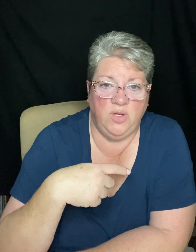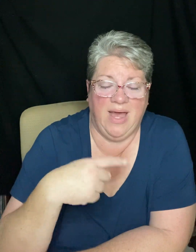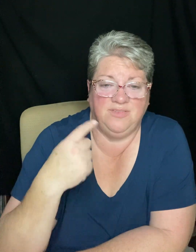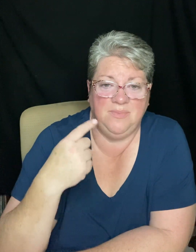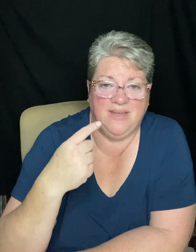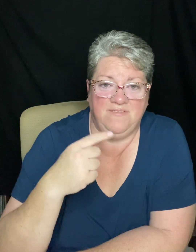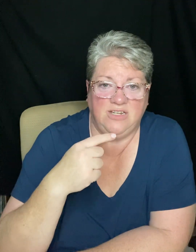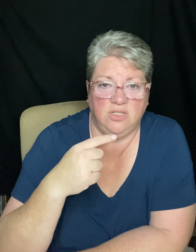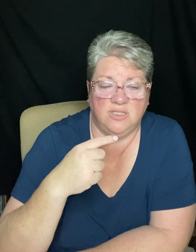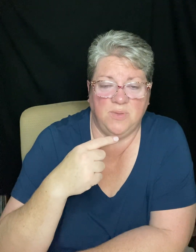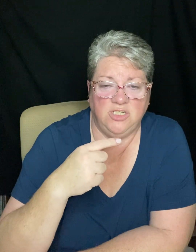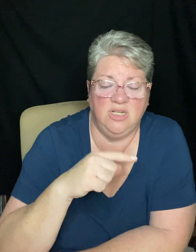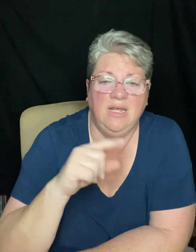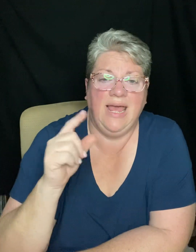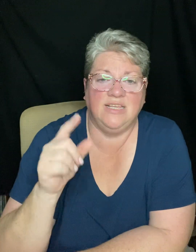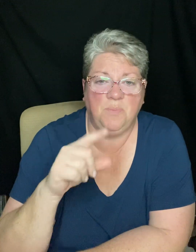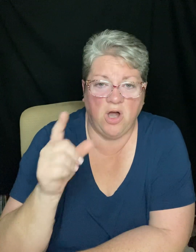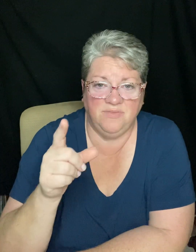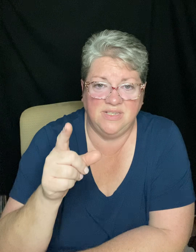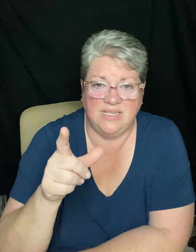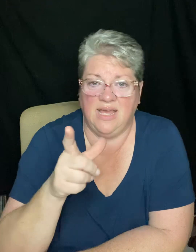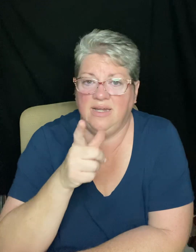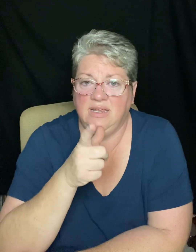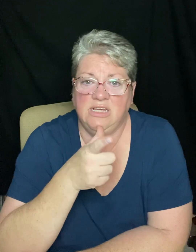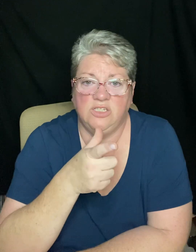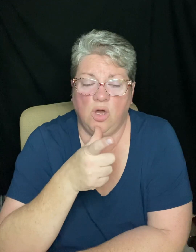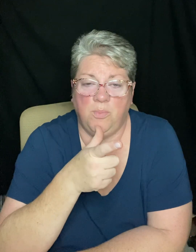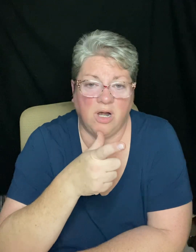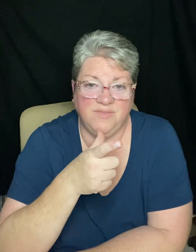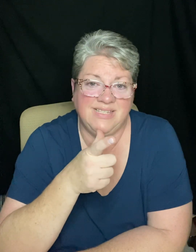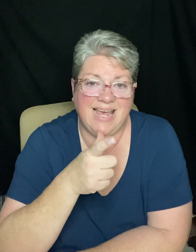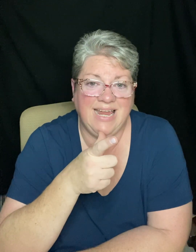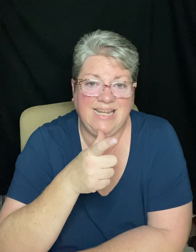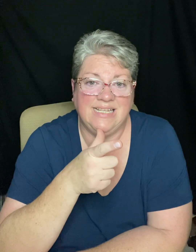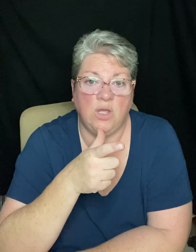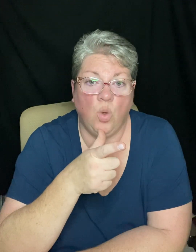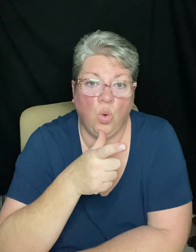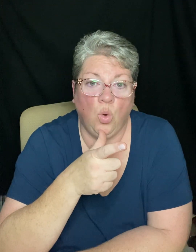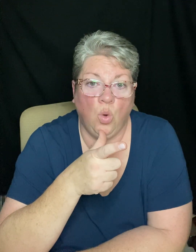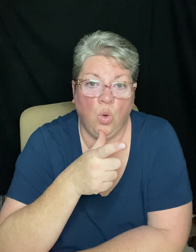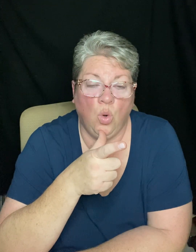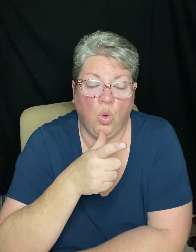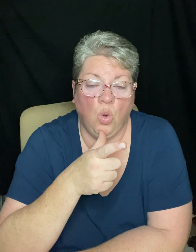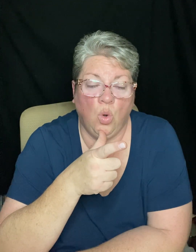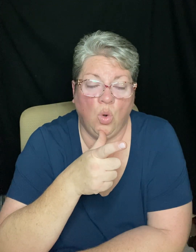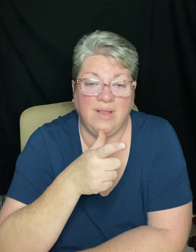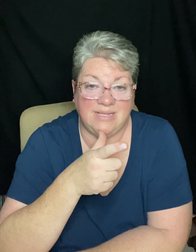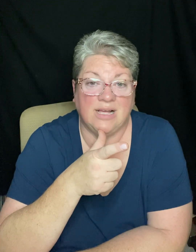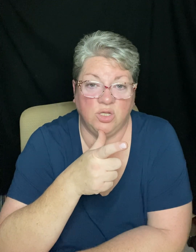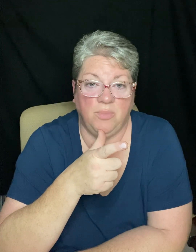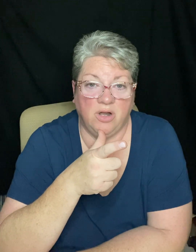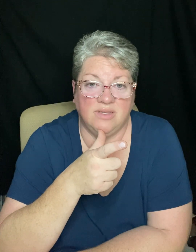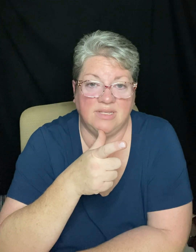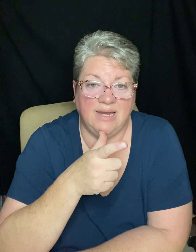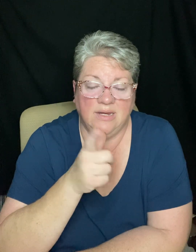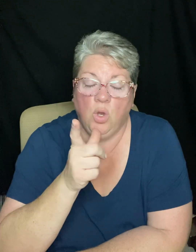have to make a facial expression as part of the sign. So part of the sign is, that's actually part of the sign.